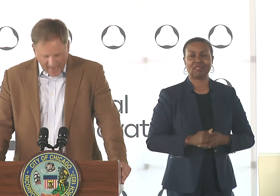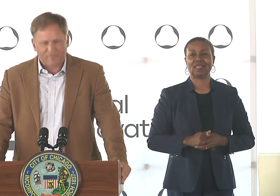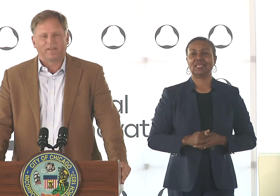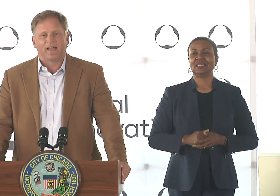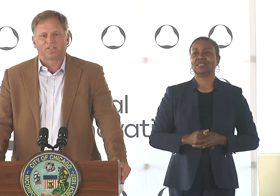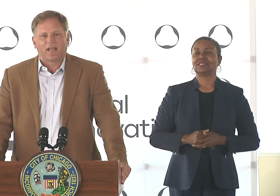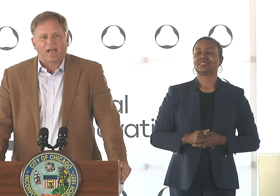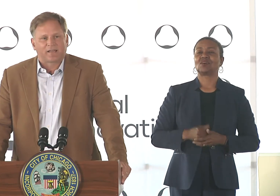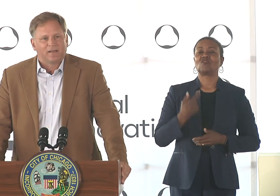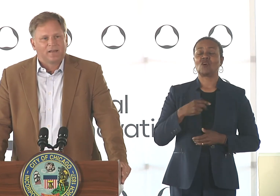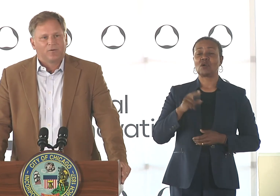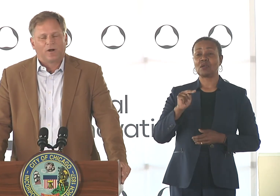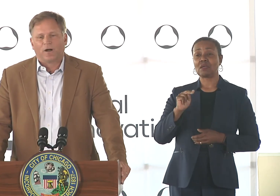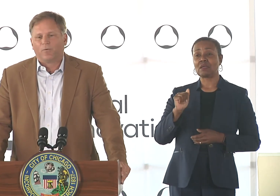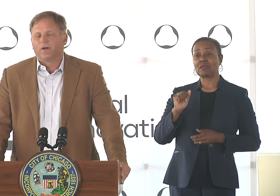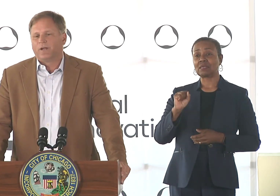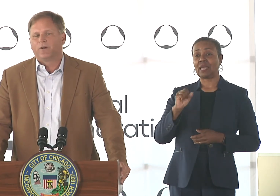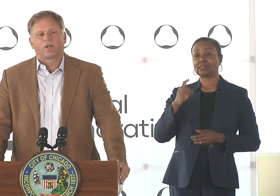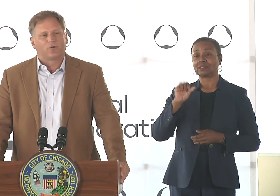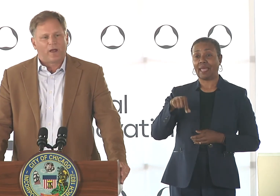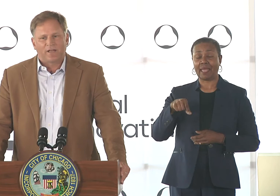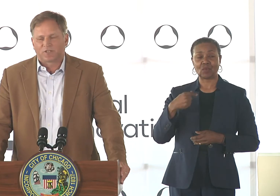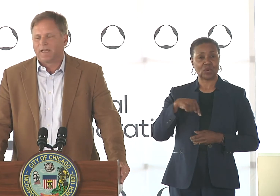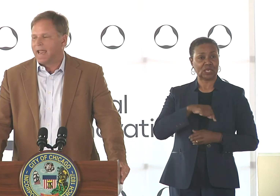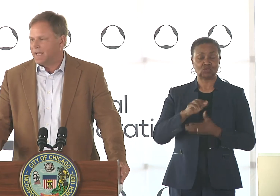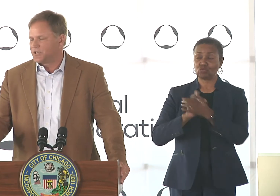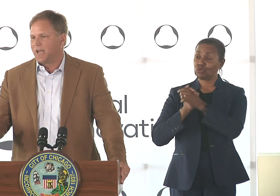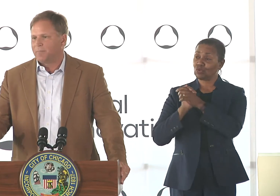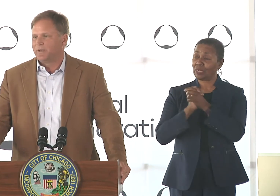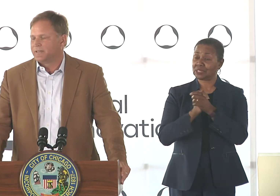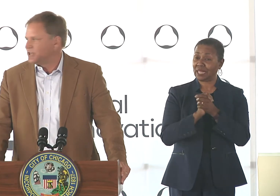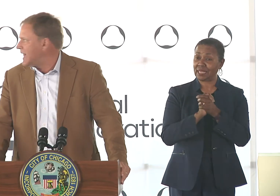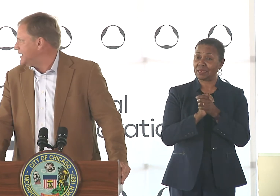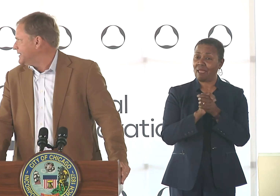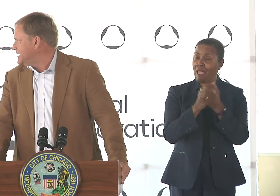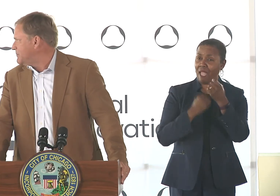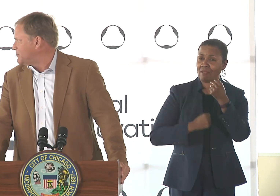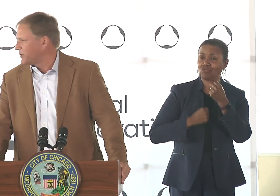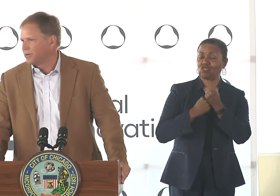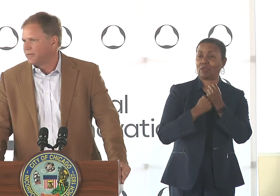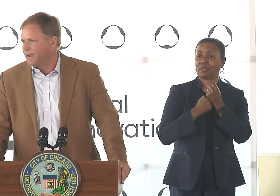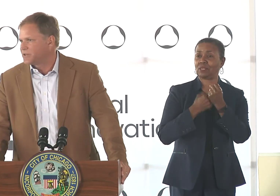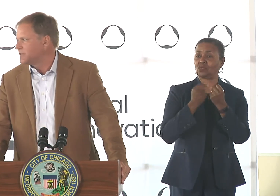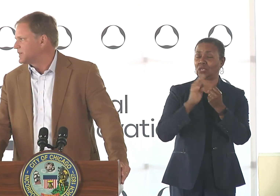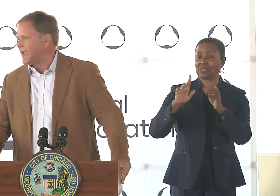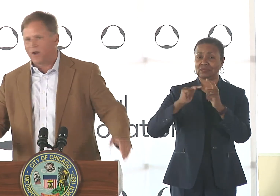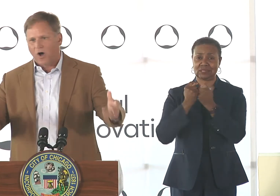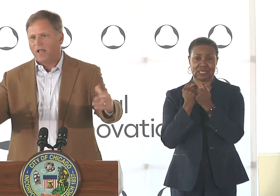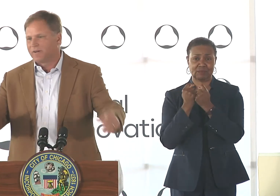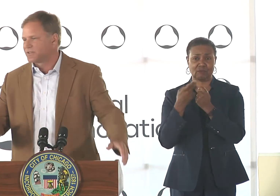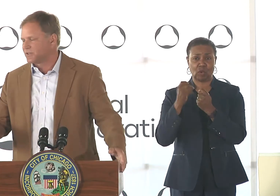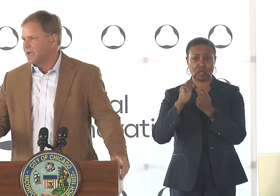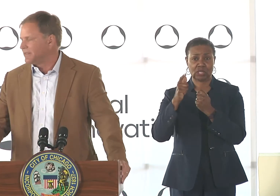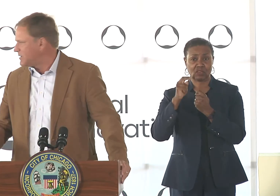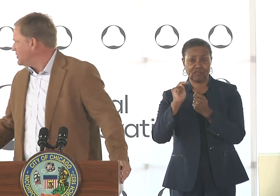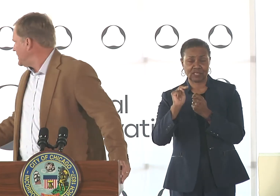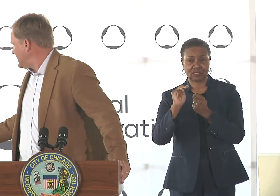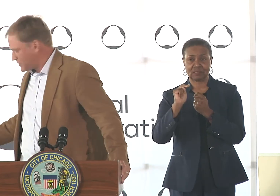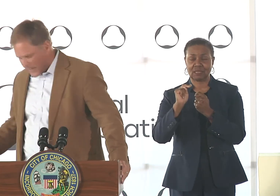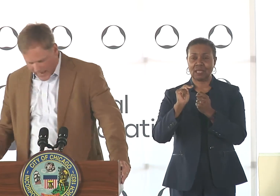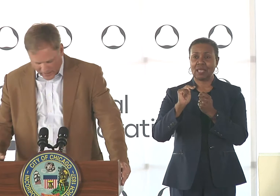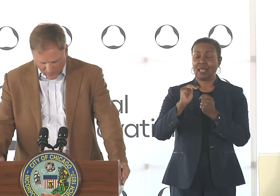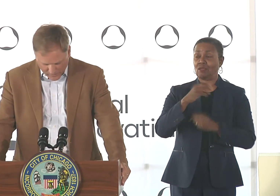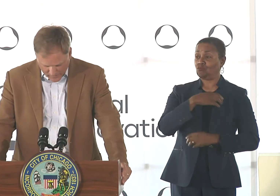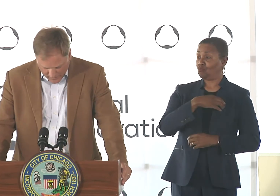on behalf of Nasdaq, we are here to congratulate and champion John and the team at Portal Innovations and all of us and the community